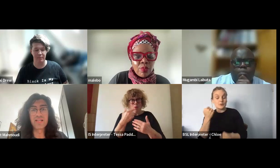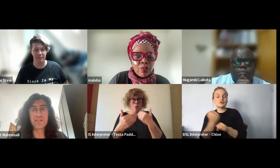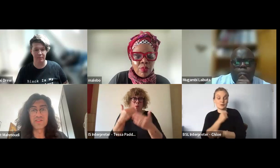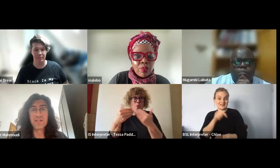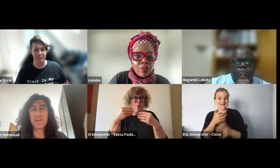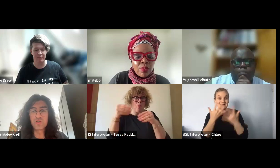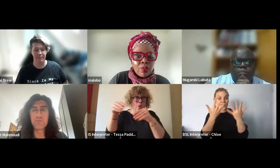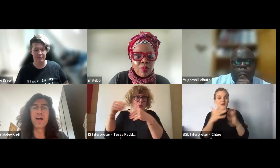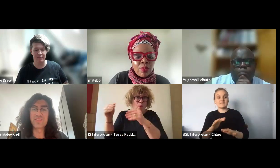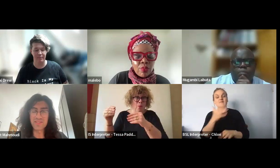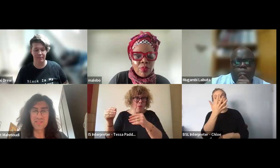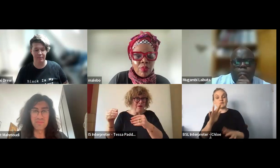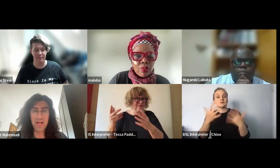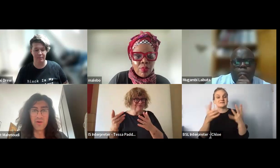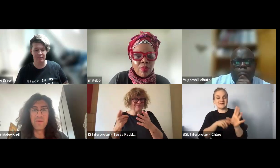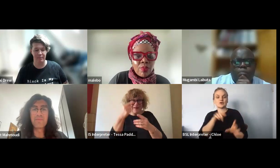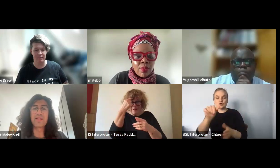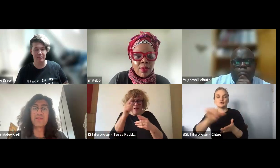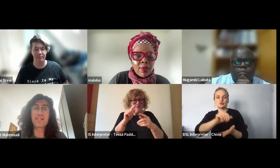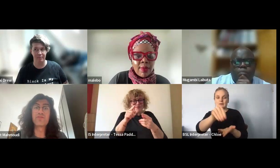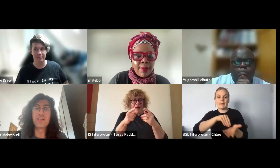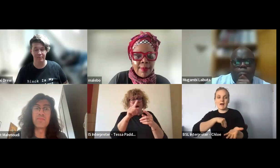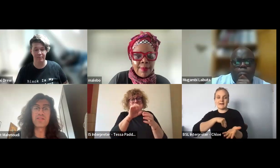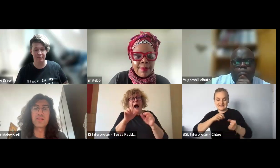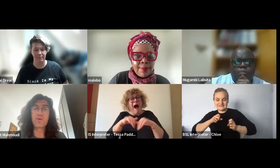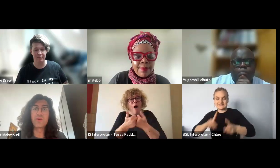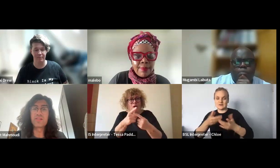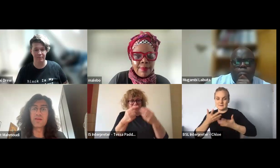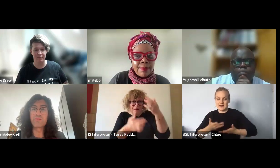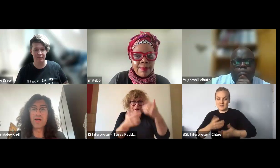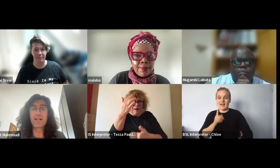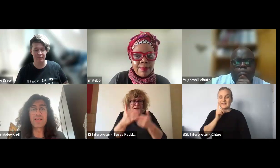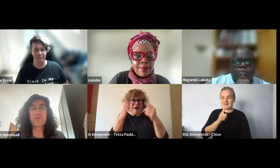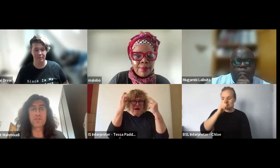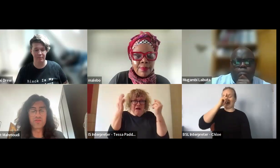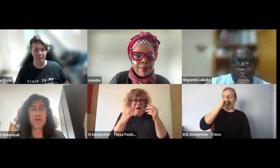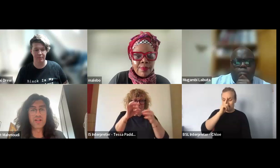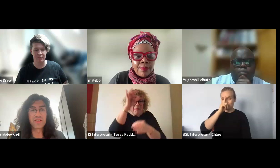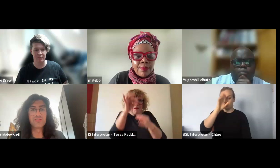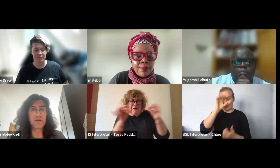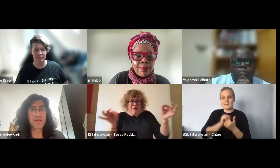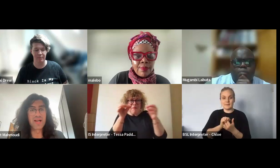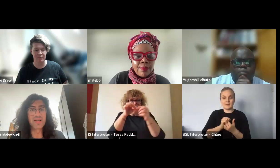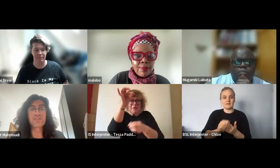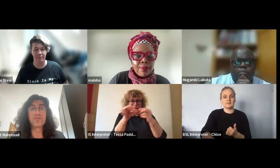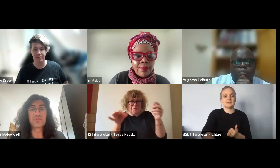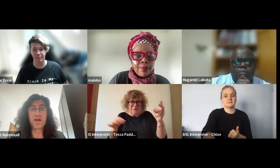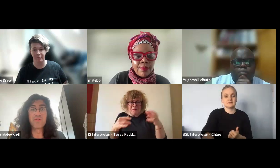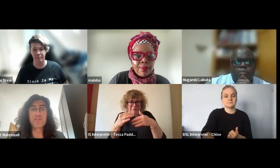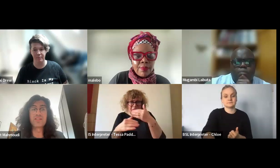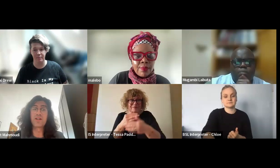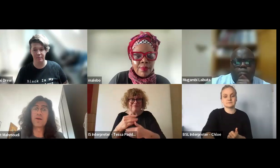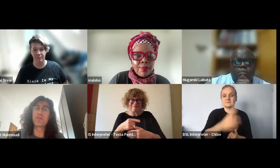in 5 to 10 years. You should buy into the system now. And I think that's fundamentally what we need to keep in mind as we're trying to think of whether AI can solve